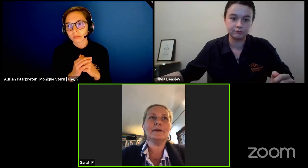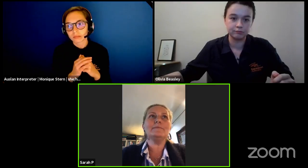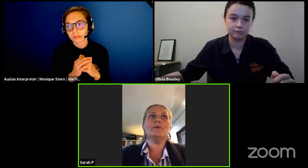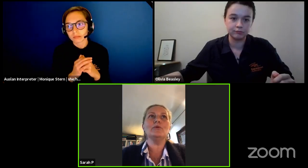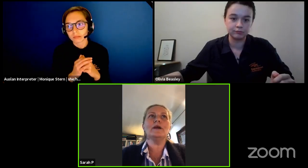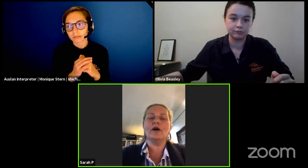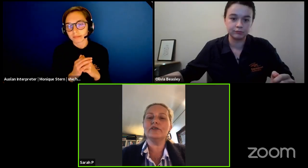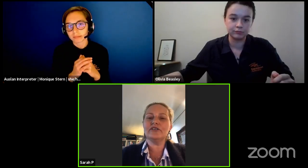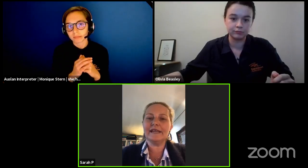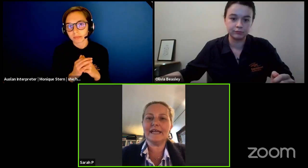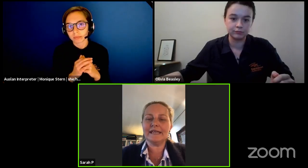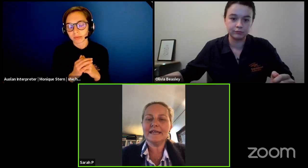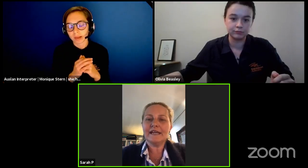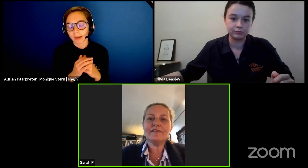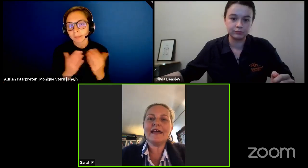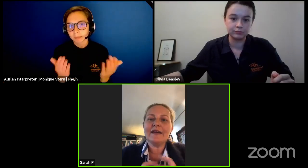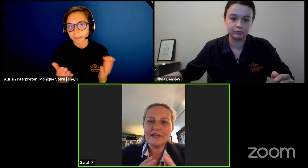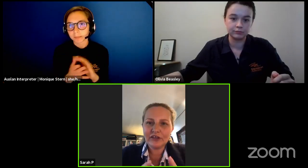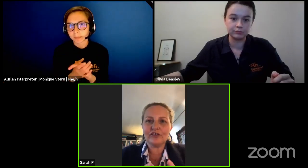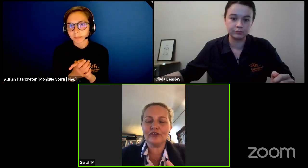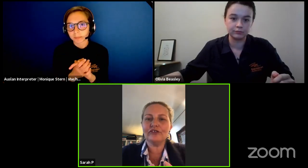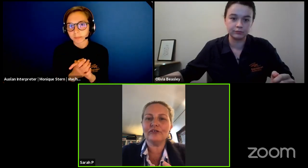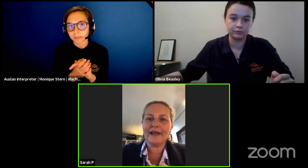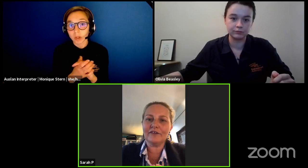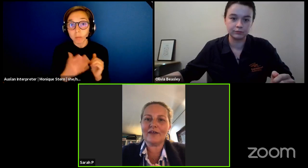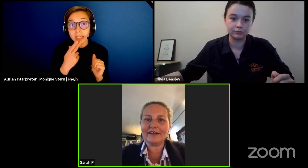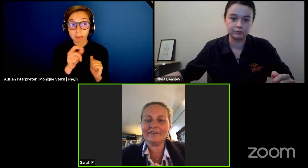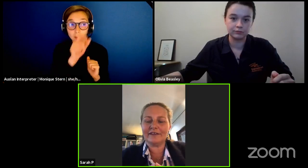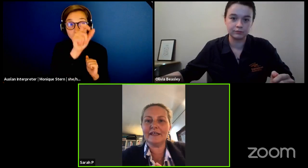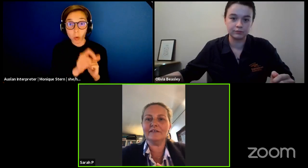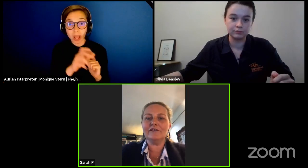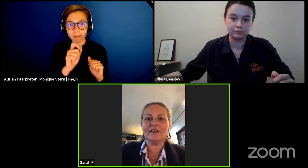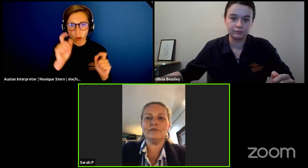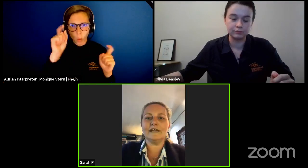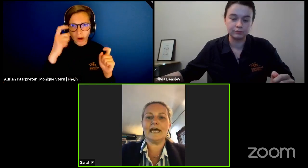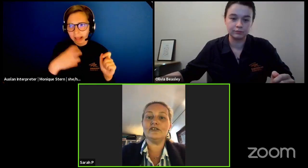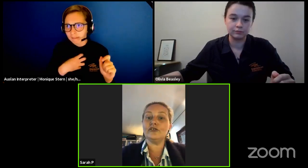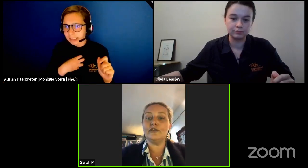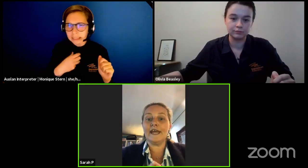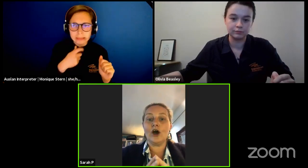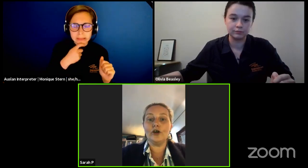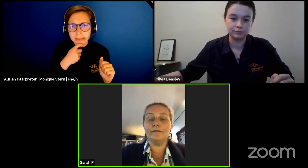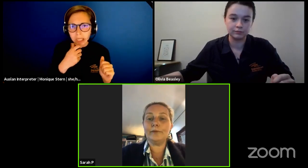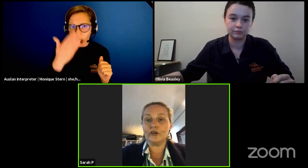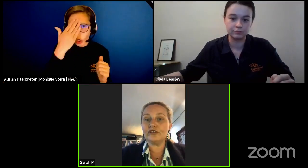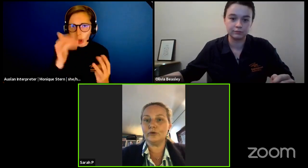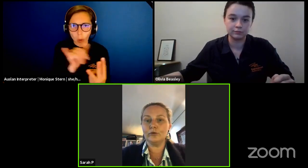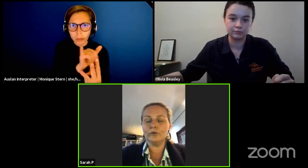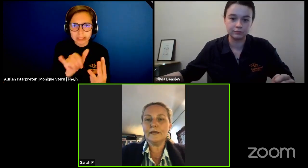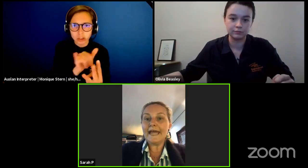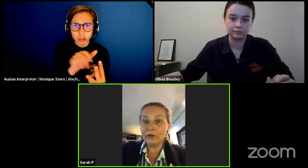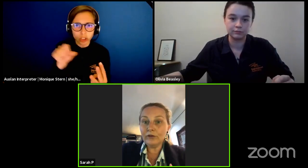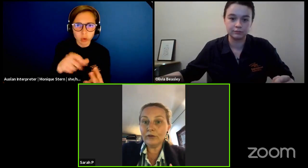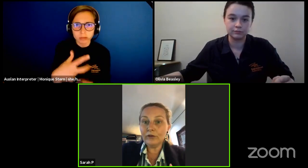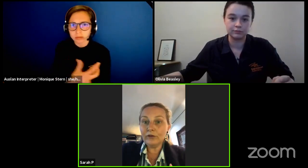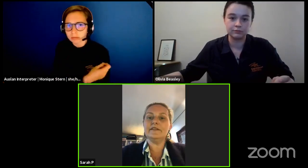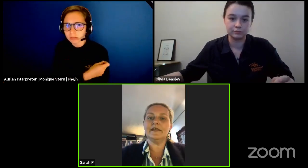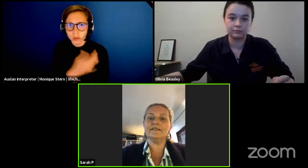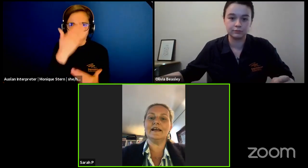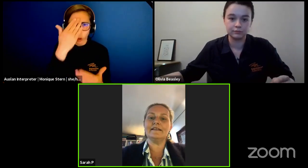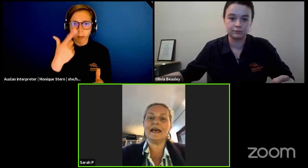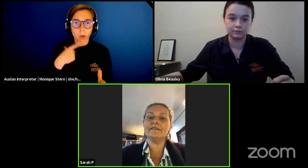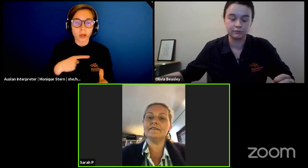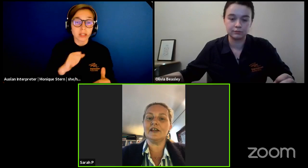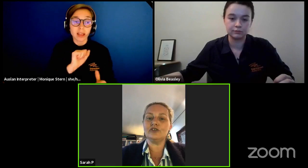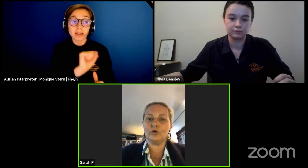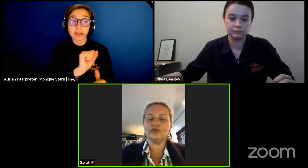recommend that people obviously get, if they have any concerns around the vaccines in regards to their own personal health and